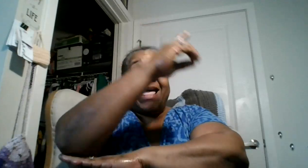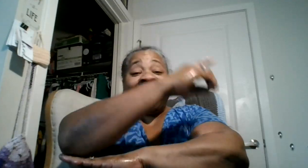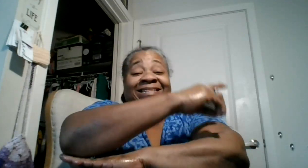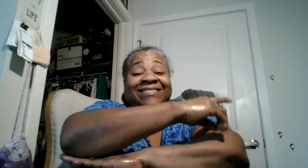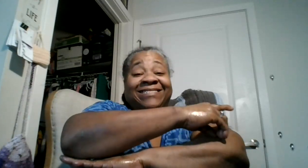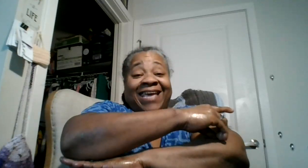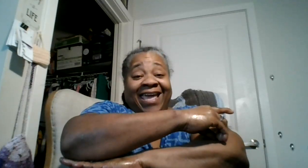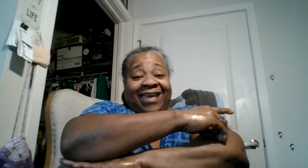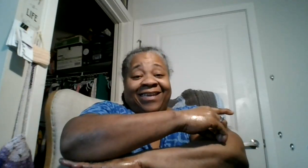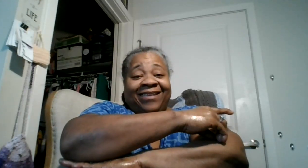Day.